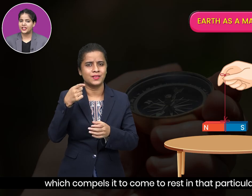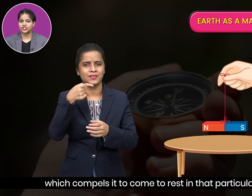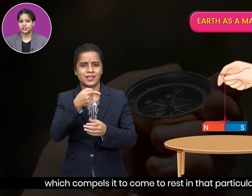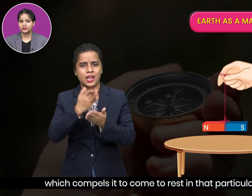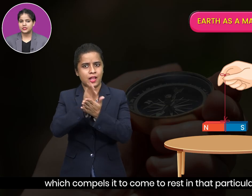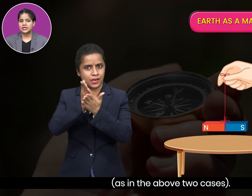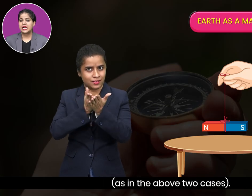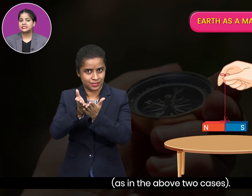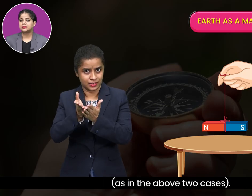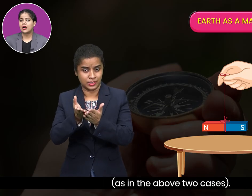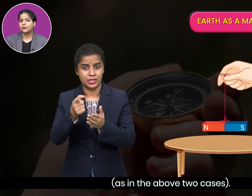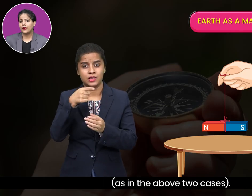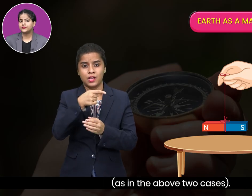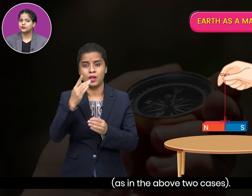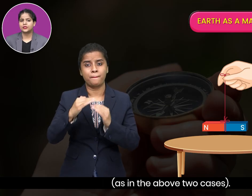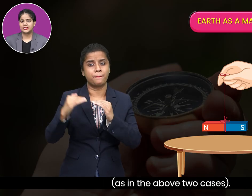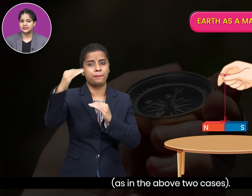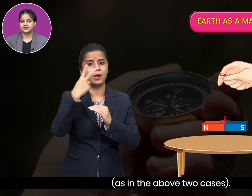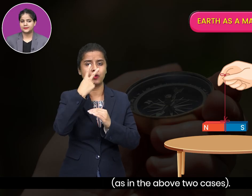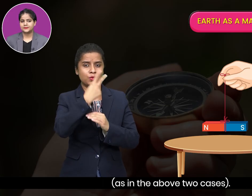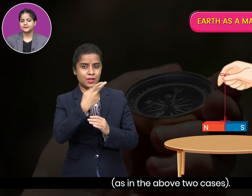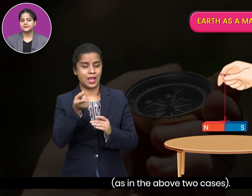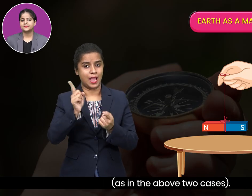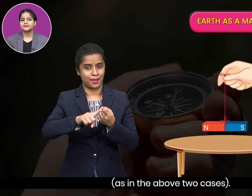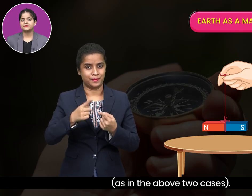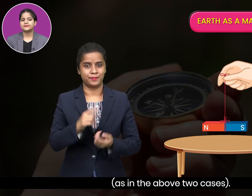particular direction, as in the above two cases.